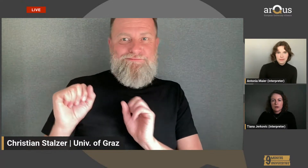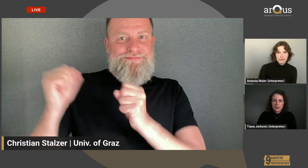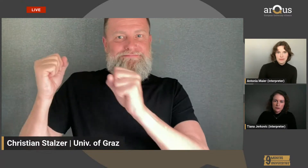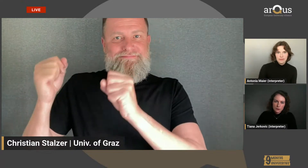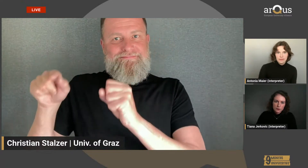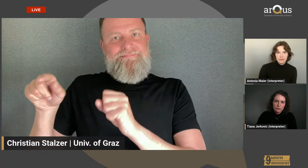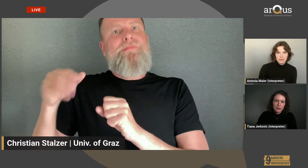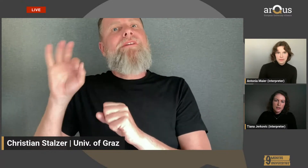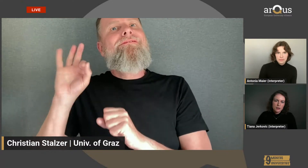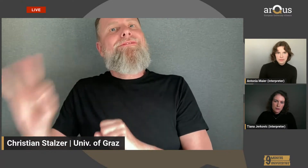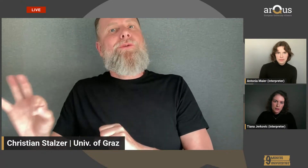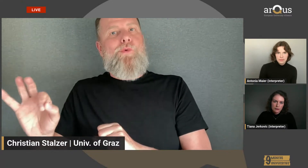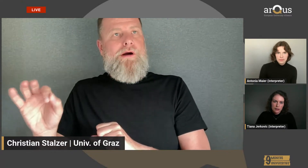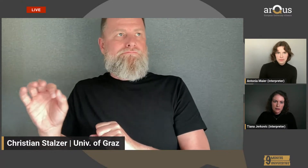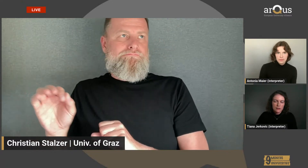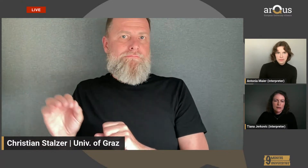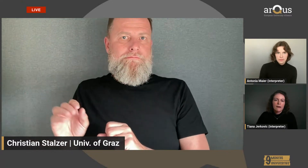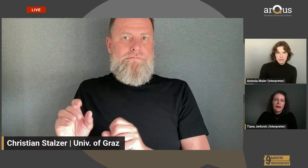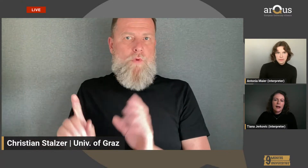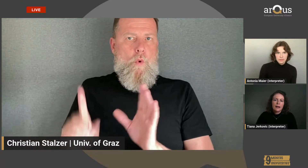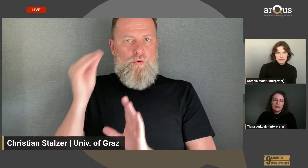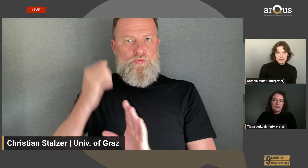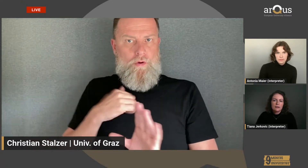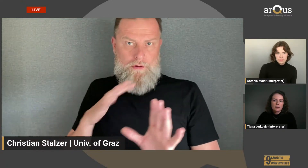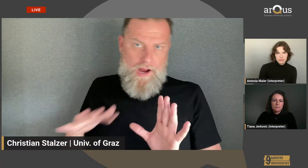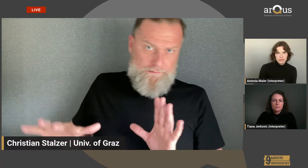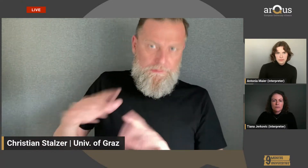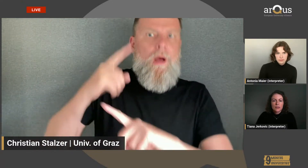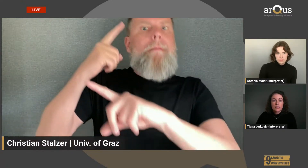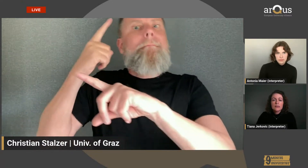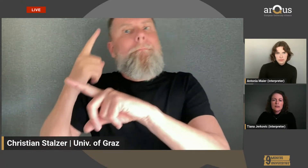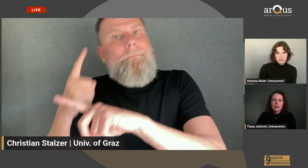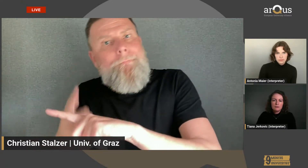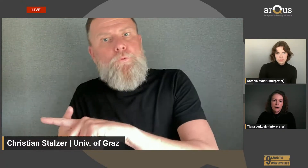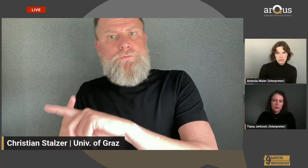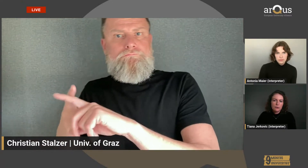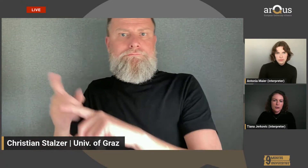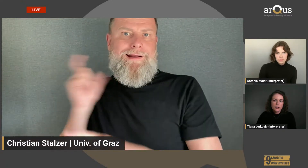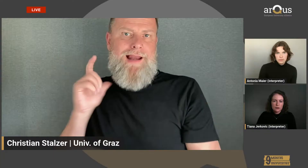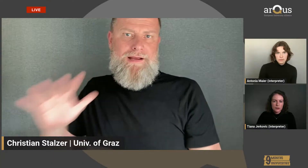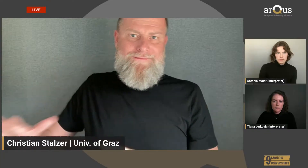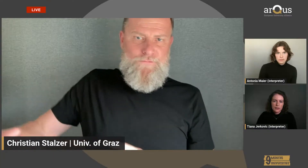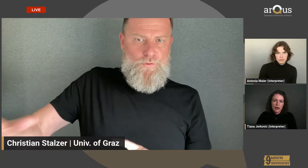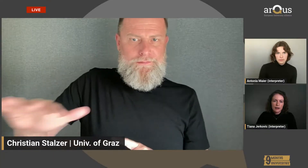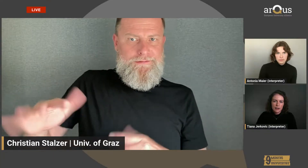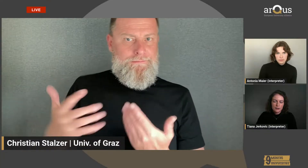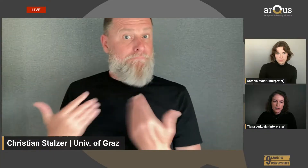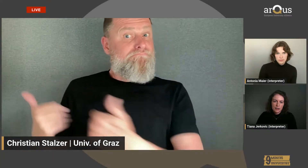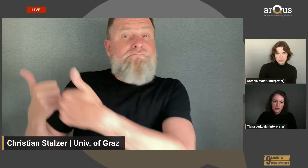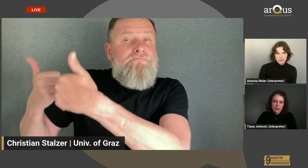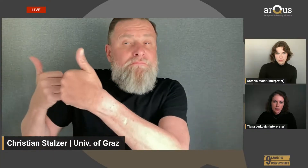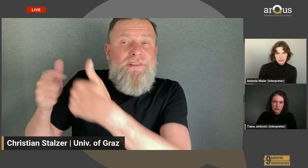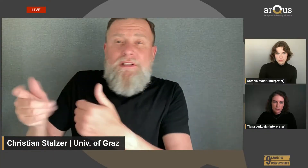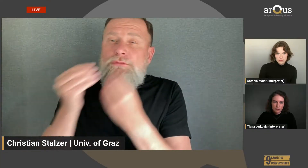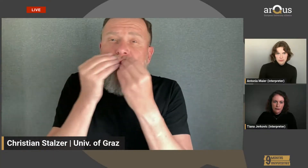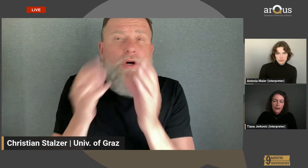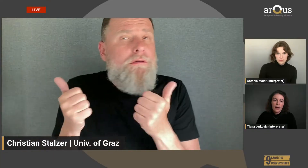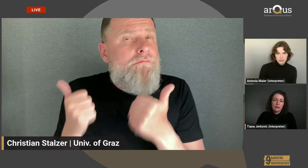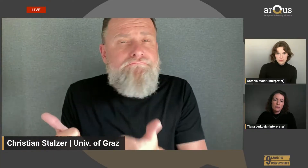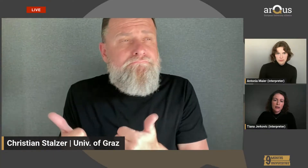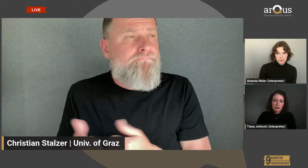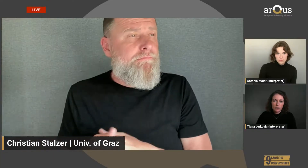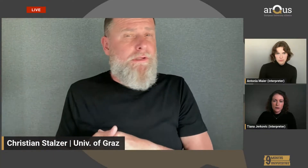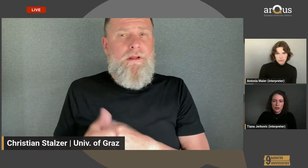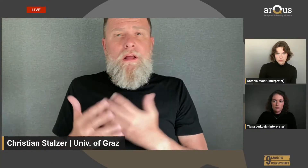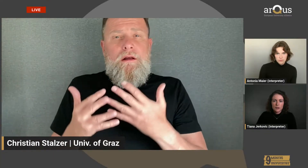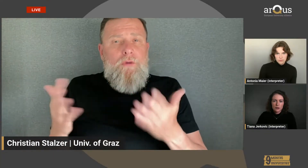do transcripts for teaching materials. And this is a very important service for the higher education sector. And